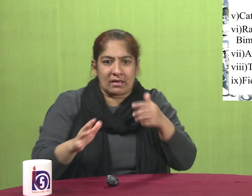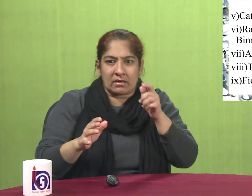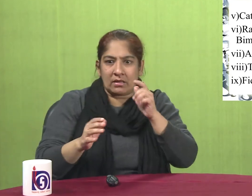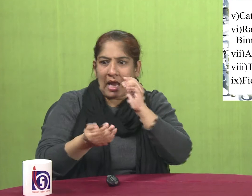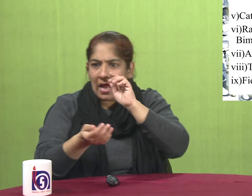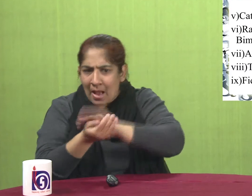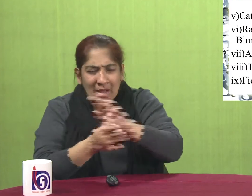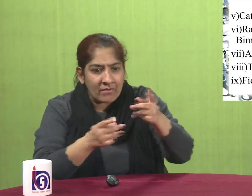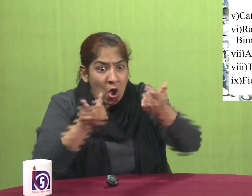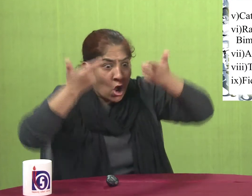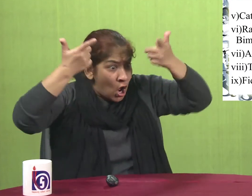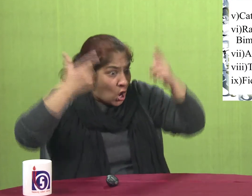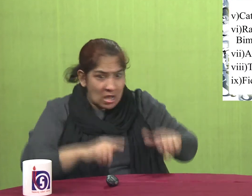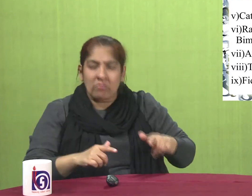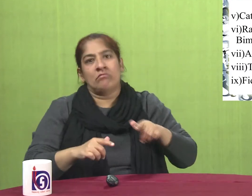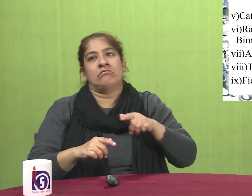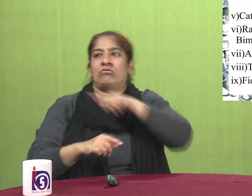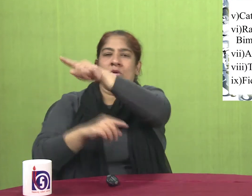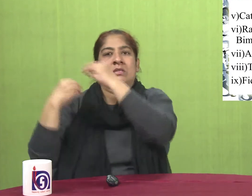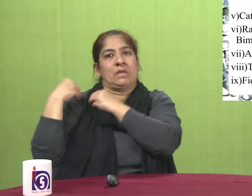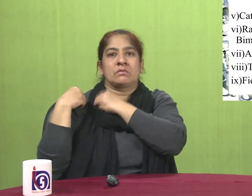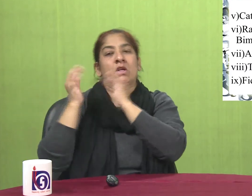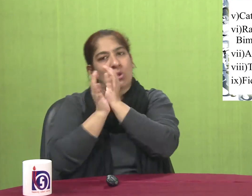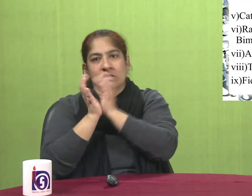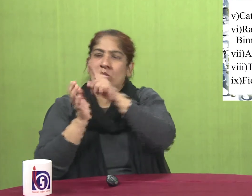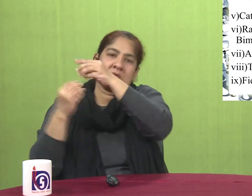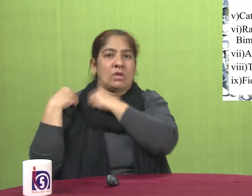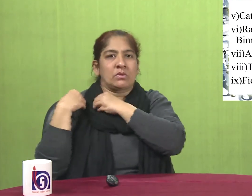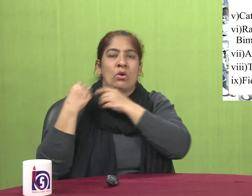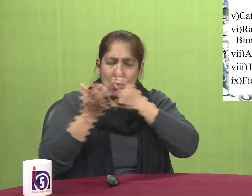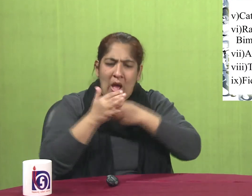which works for the loss that happens because of the employees.